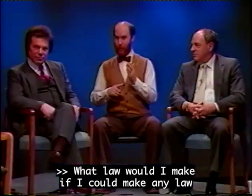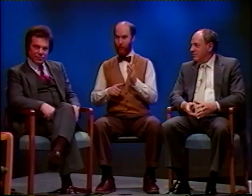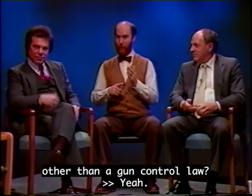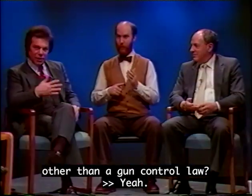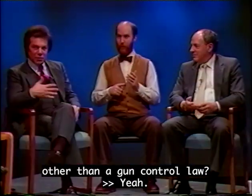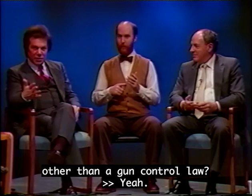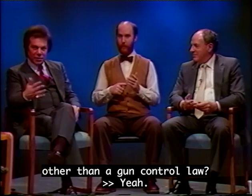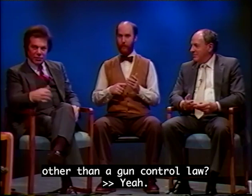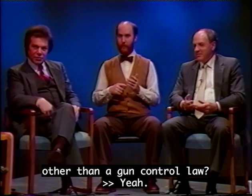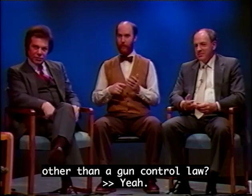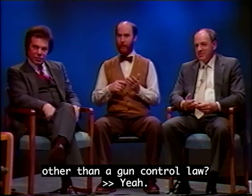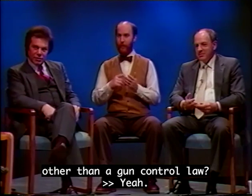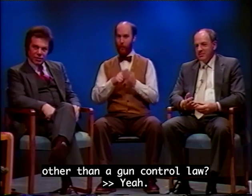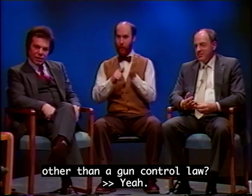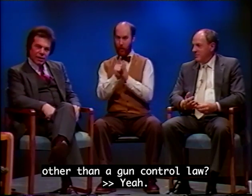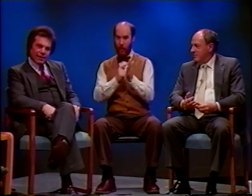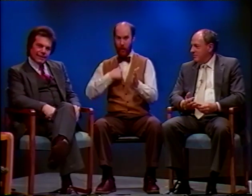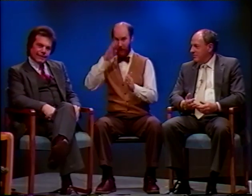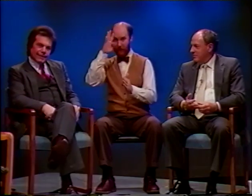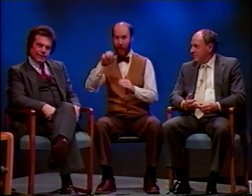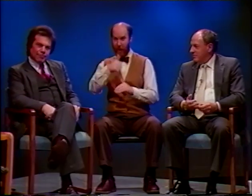law other than a gun control law?